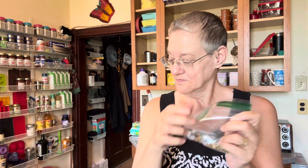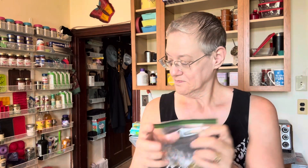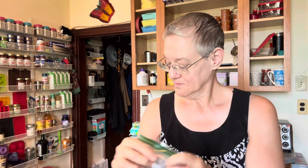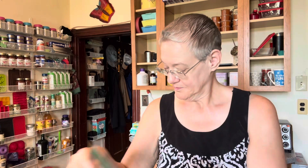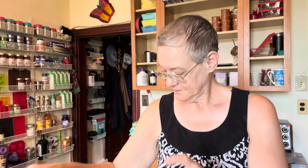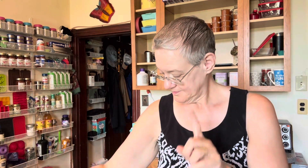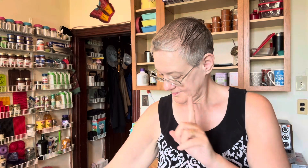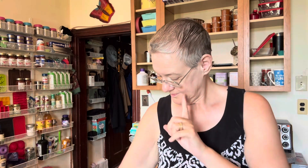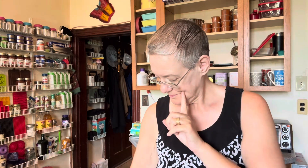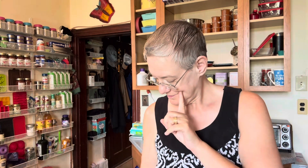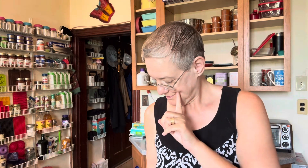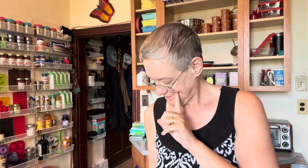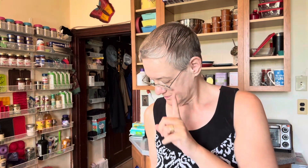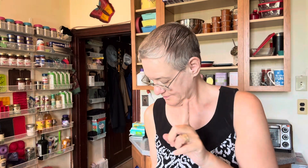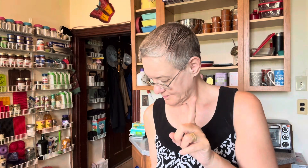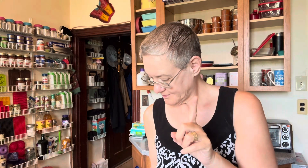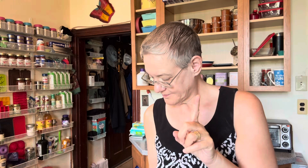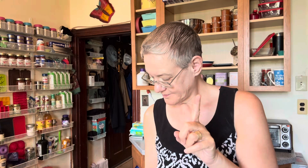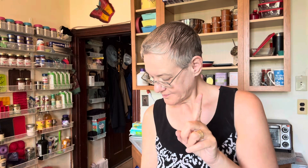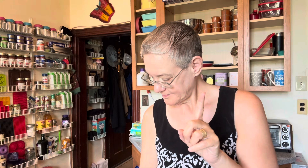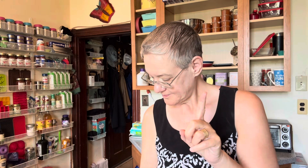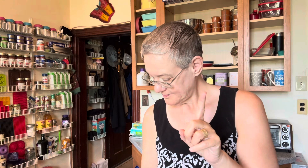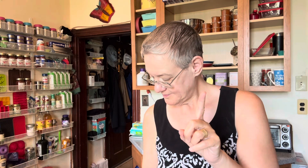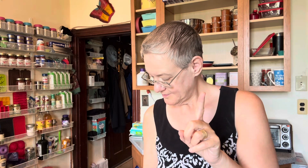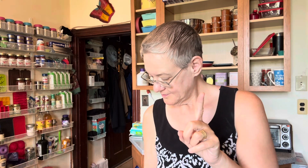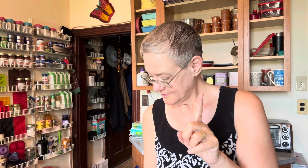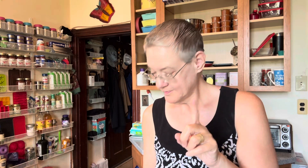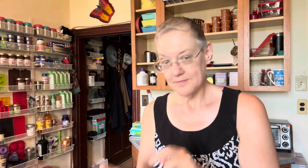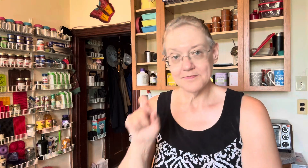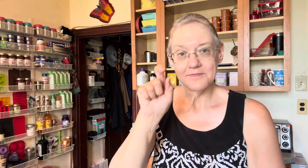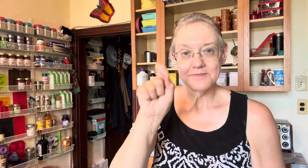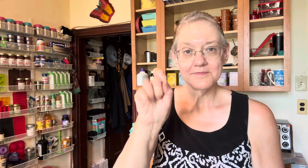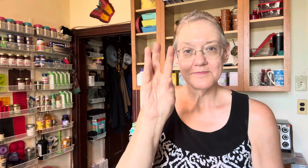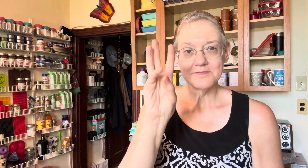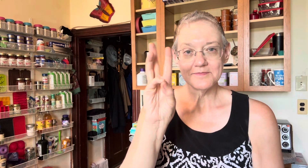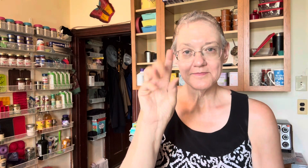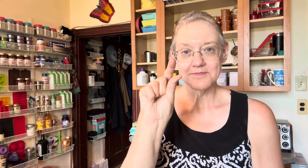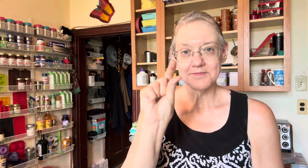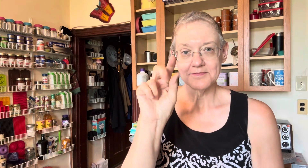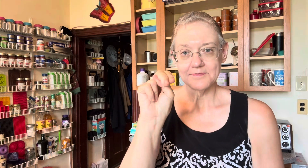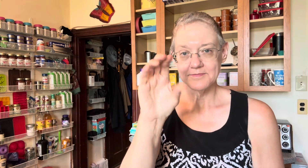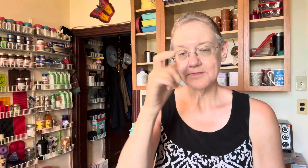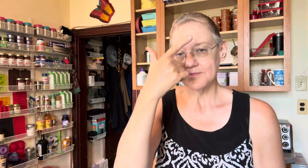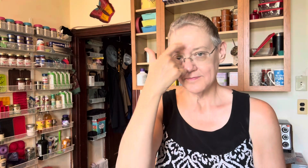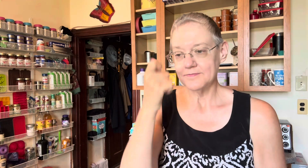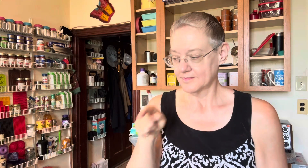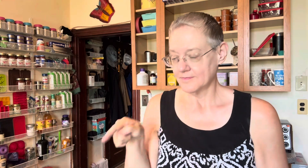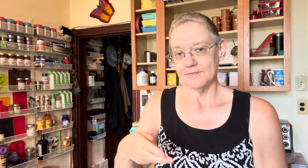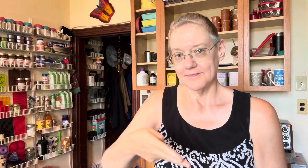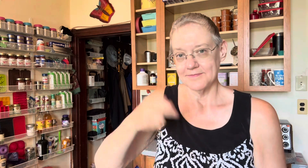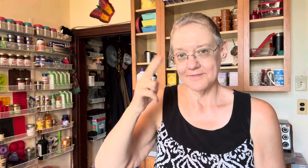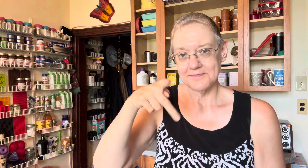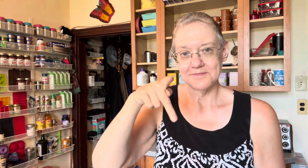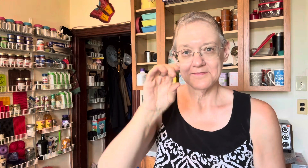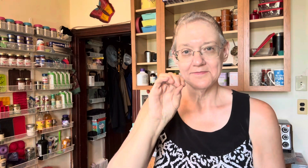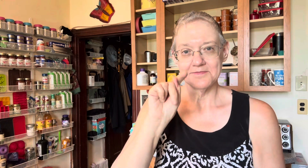These are roasted. Let me look at the amount. 0.6 grams of net carbs, because these are high